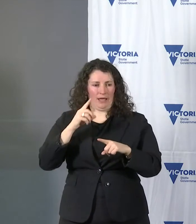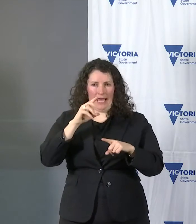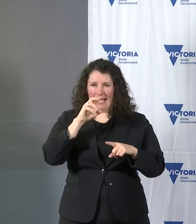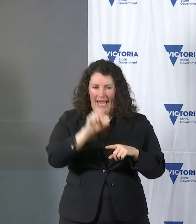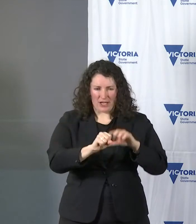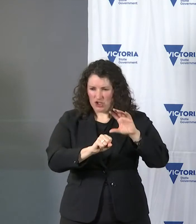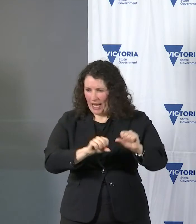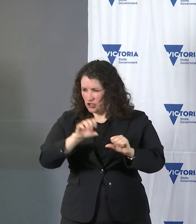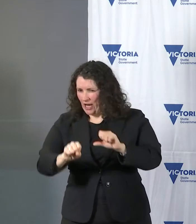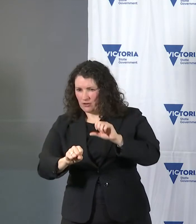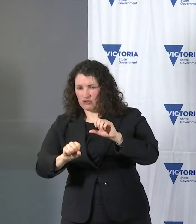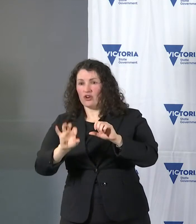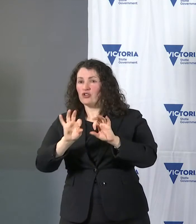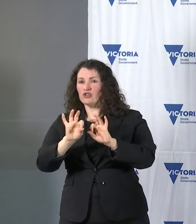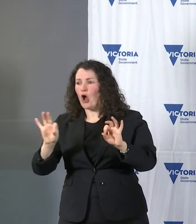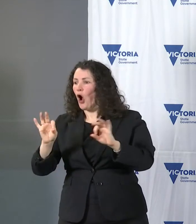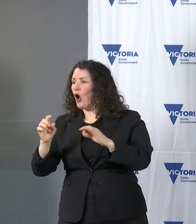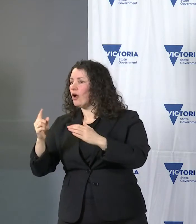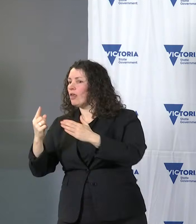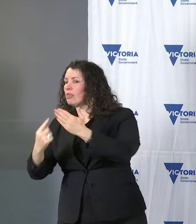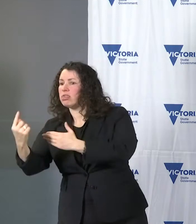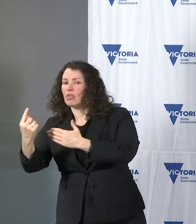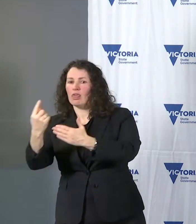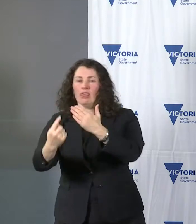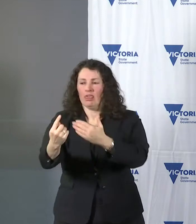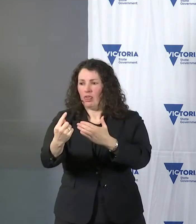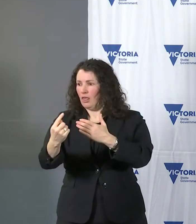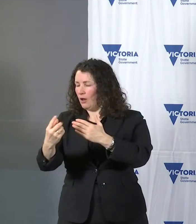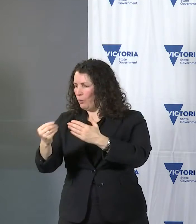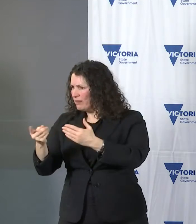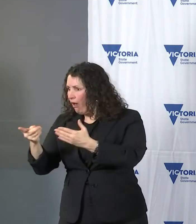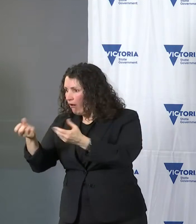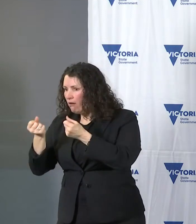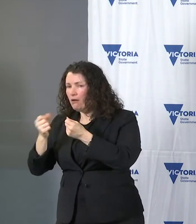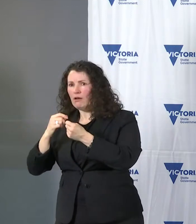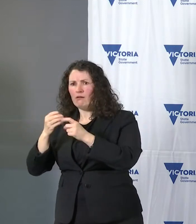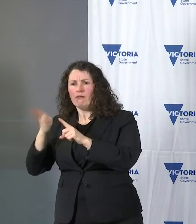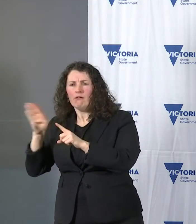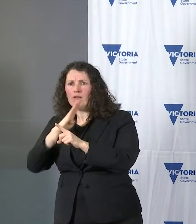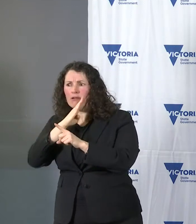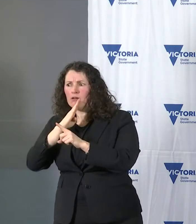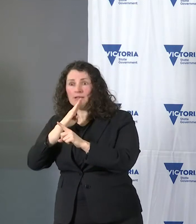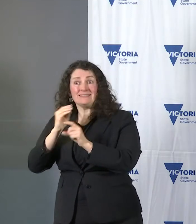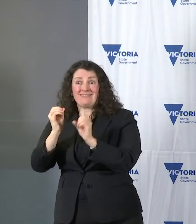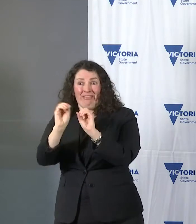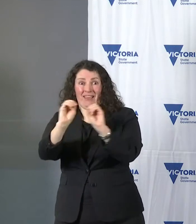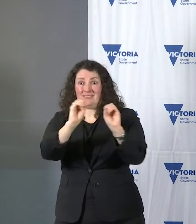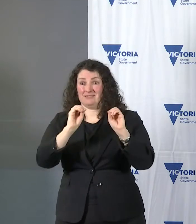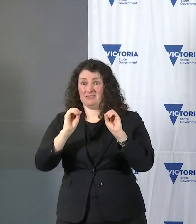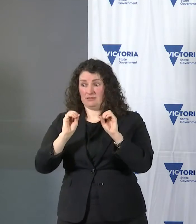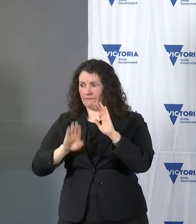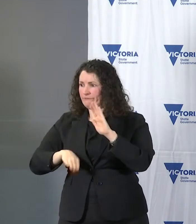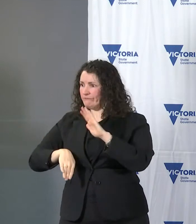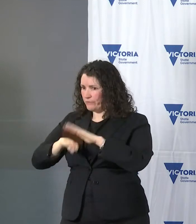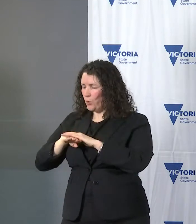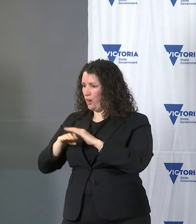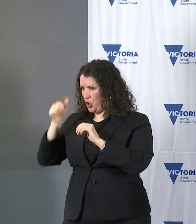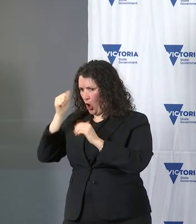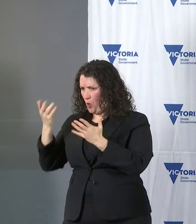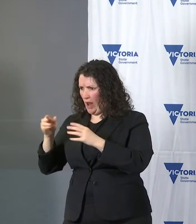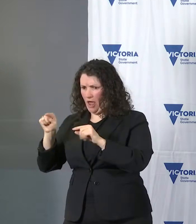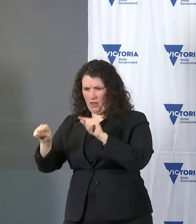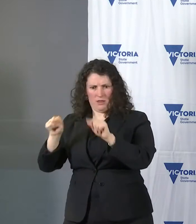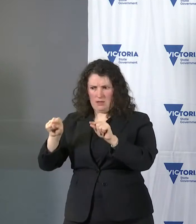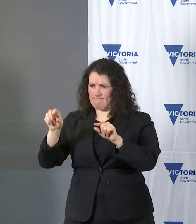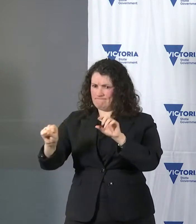of it to where the position was for the last few days. We had 0 cases in the